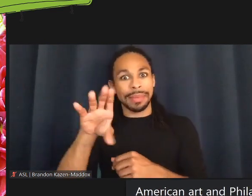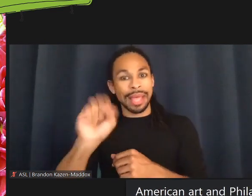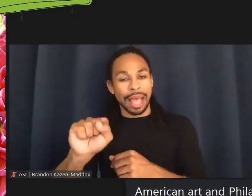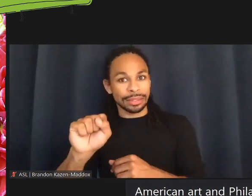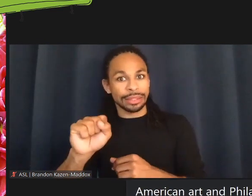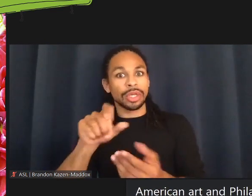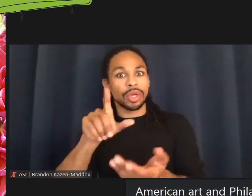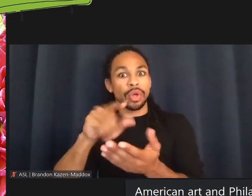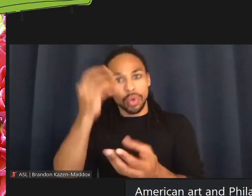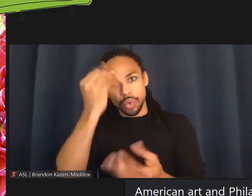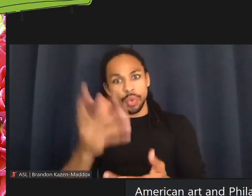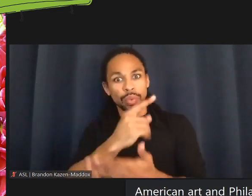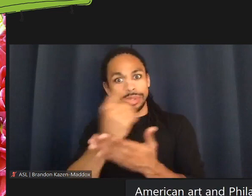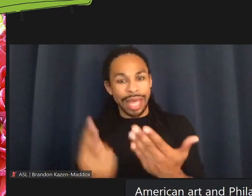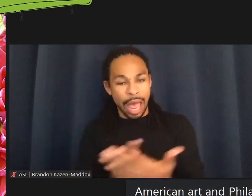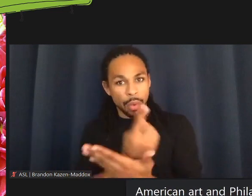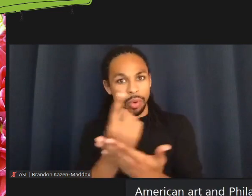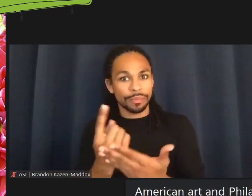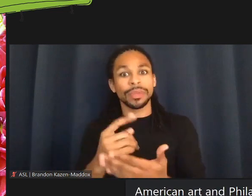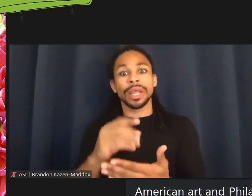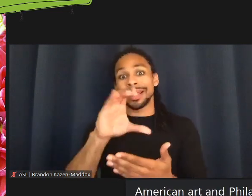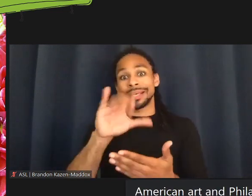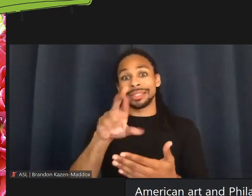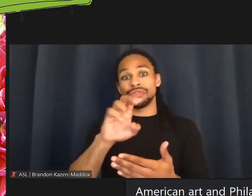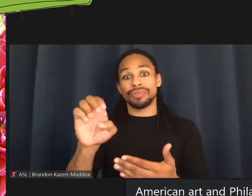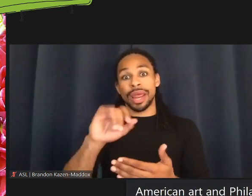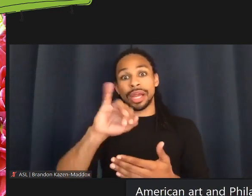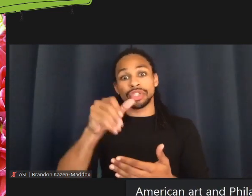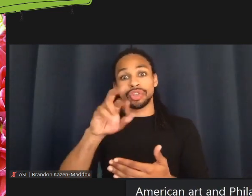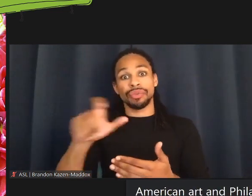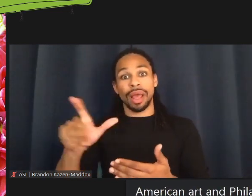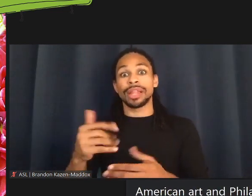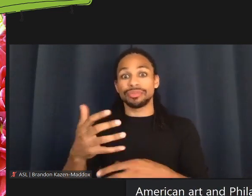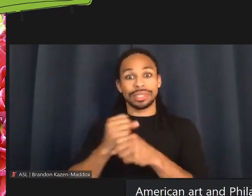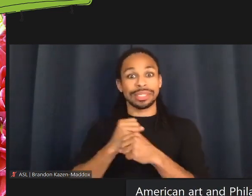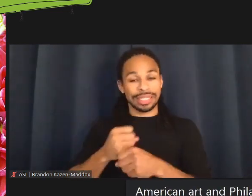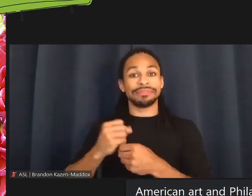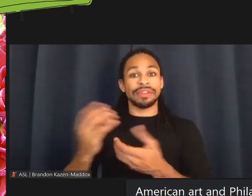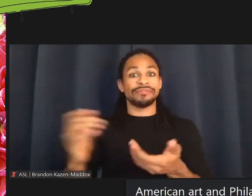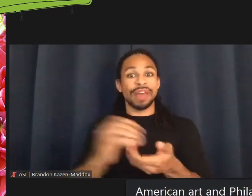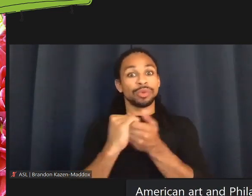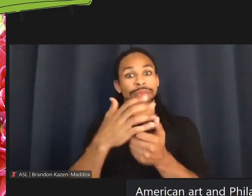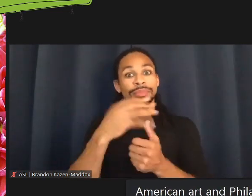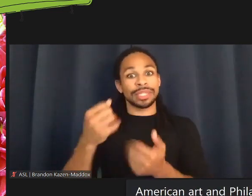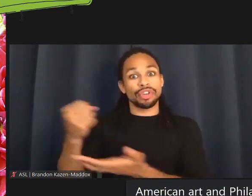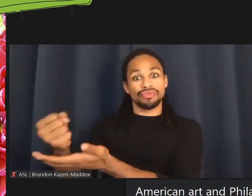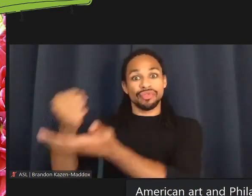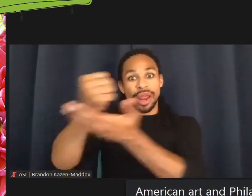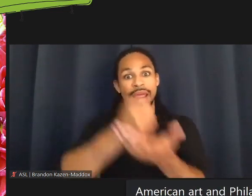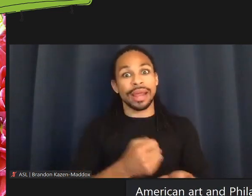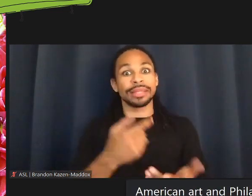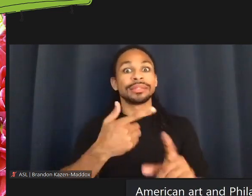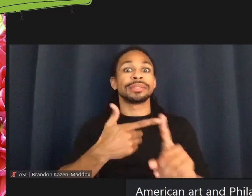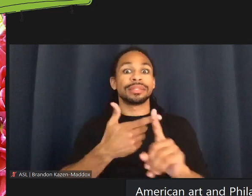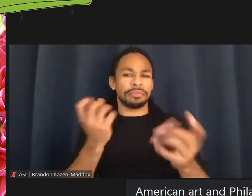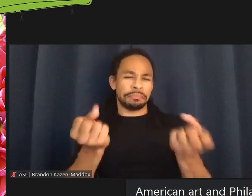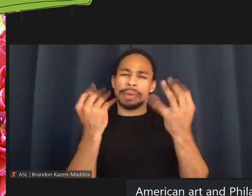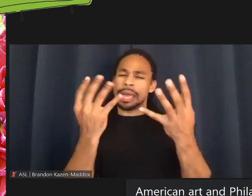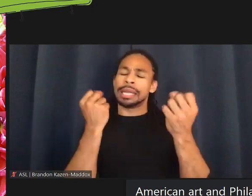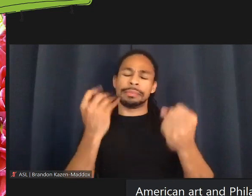and Mashable. Cyrée Jarelle has received fellowships and grants from Culture Strike, Leeway Foundation, Astria